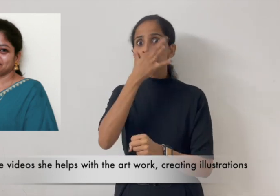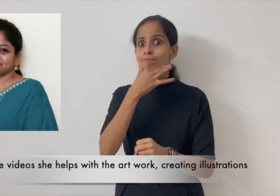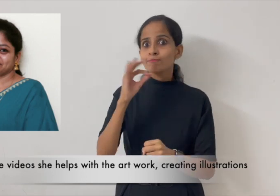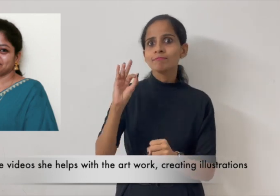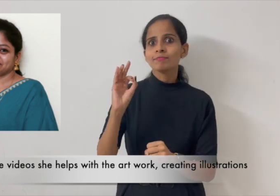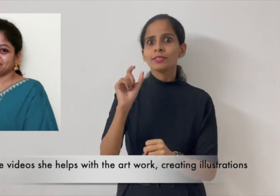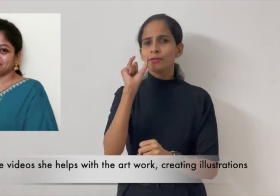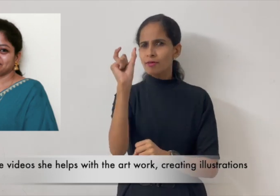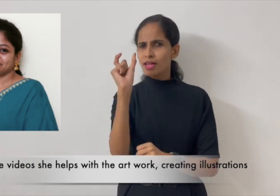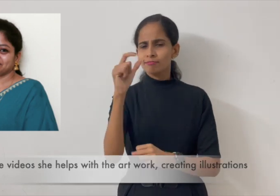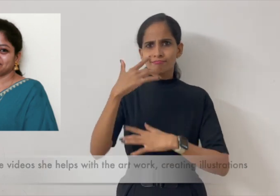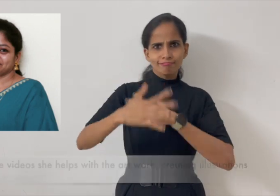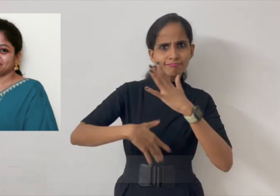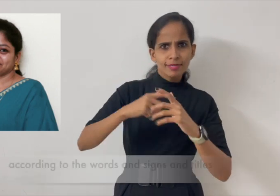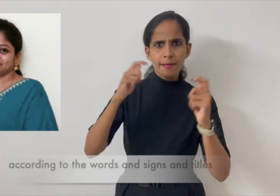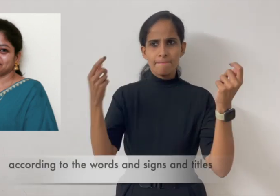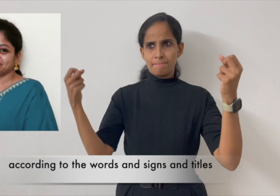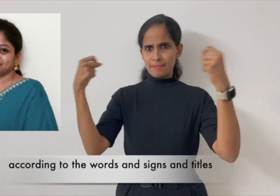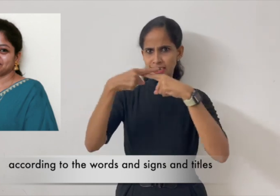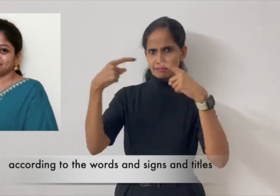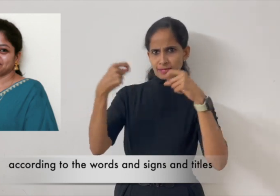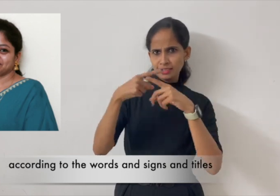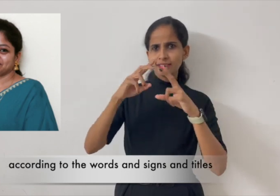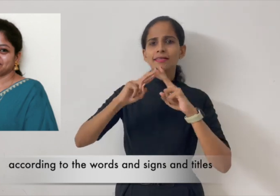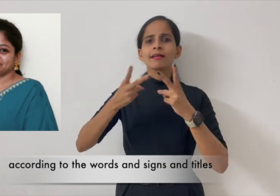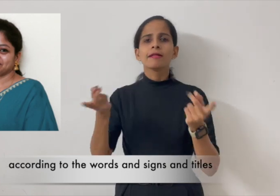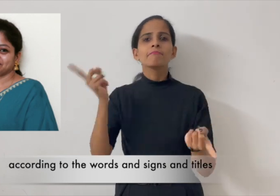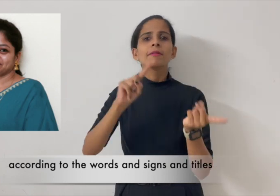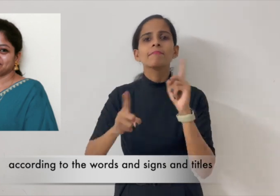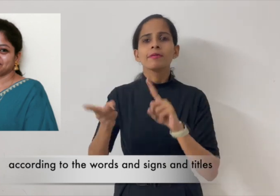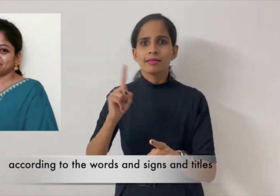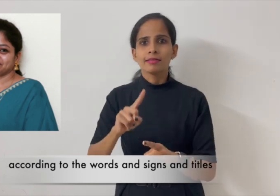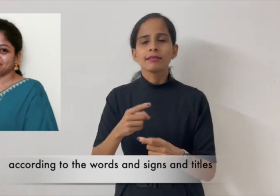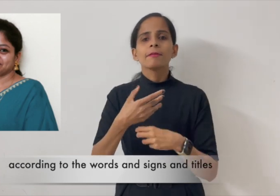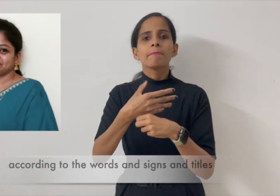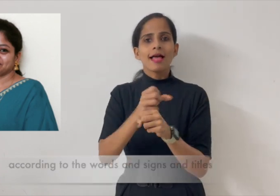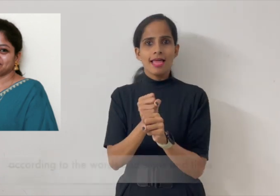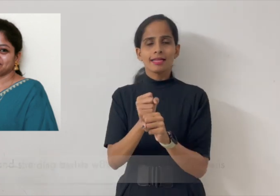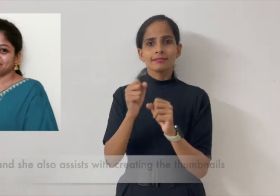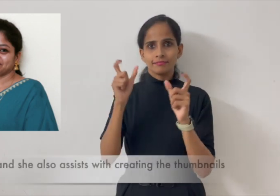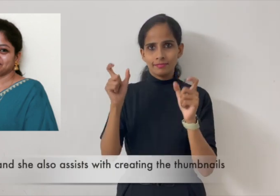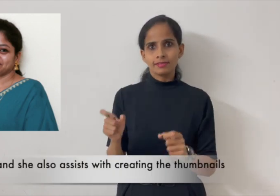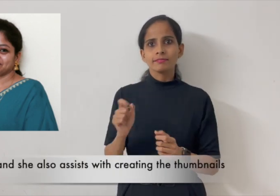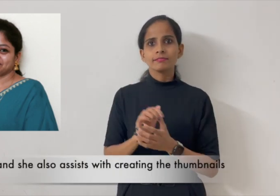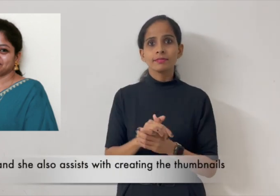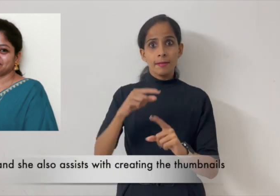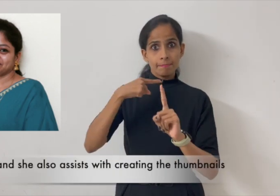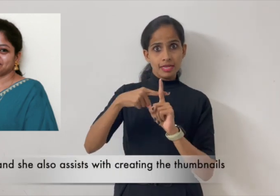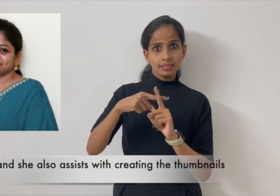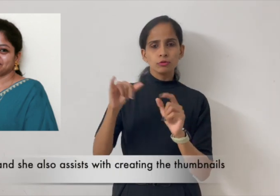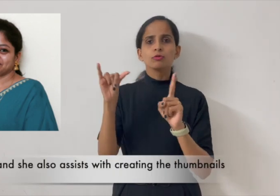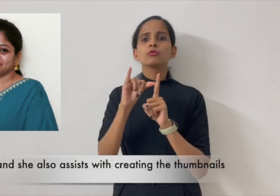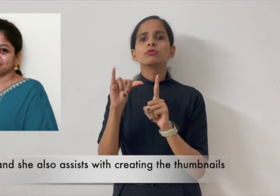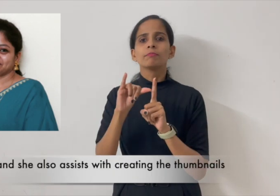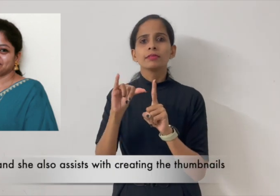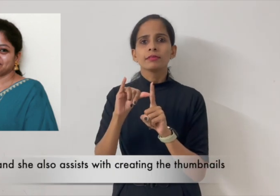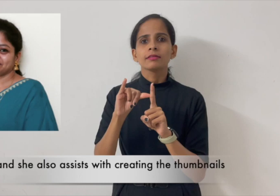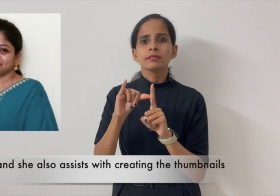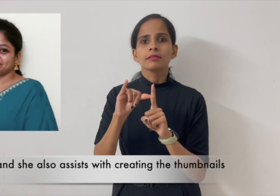creating illustrations according to the words and signs and titles, and she